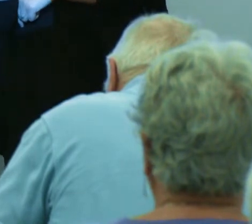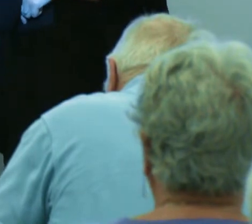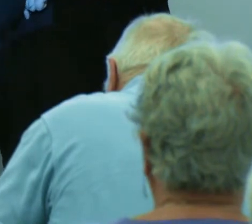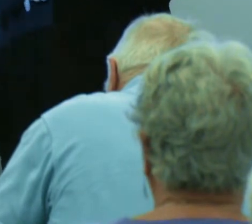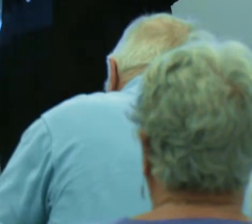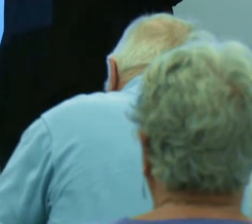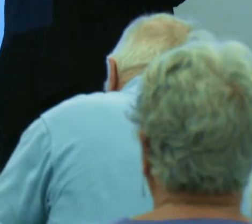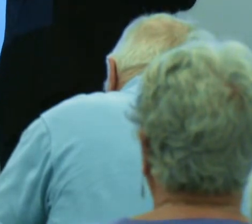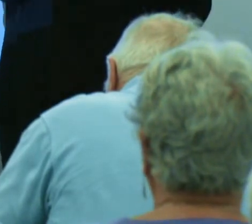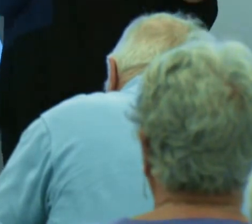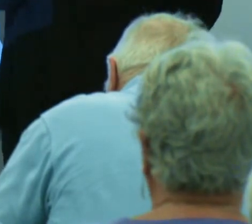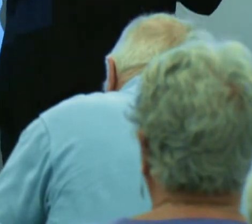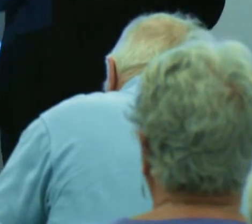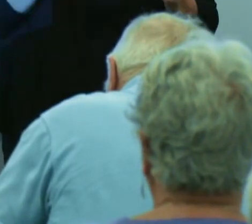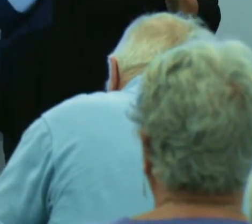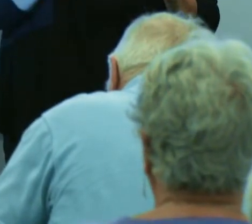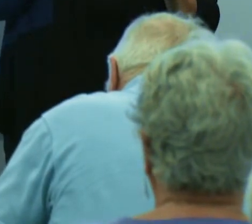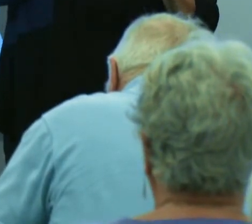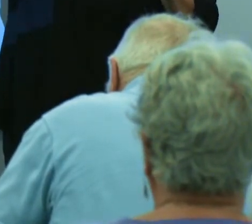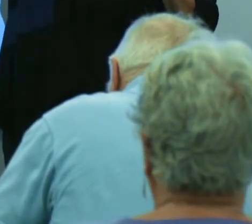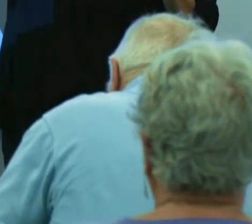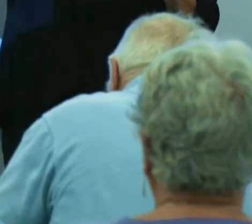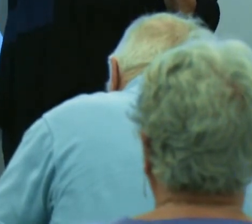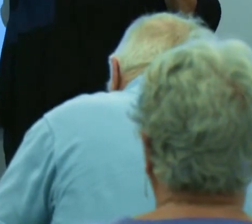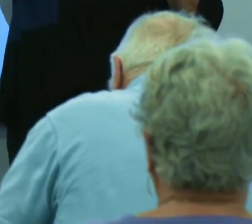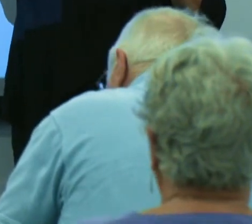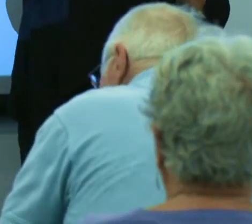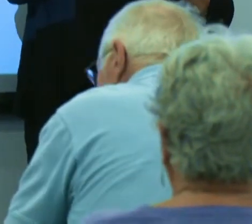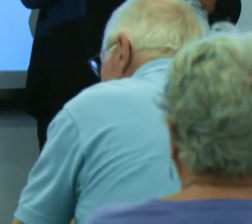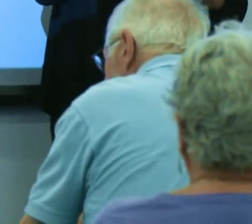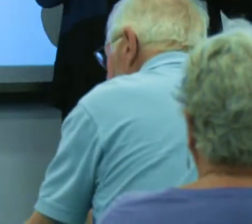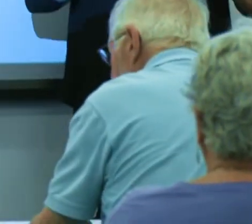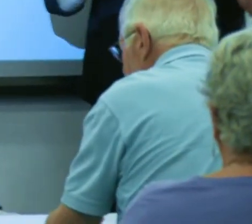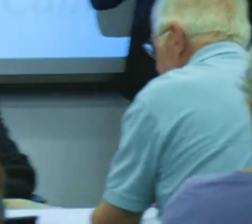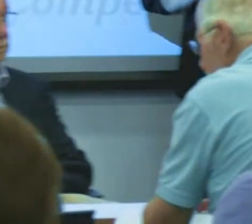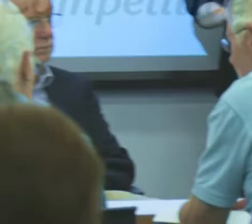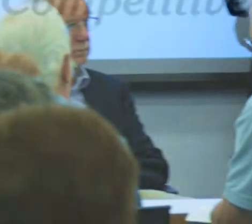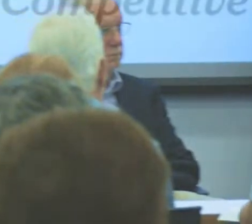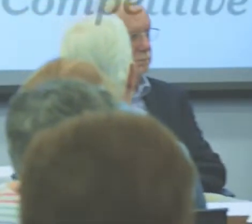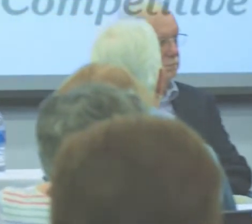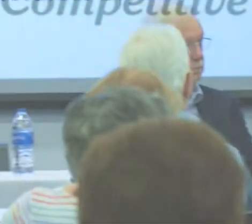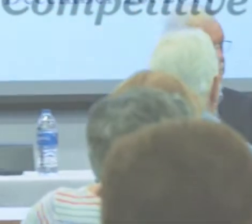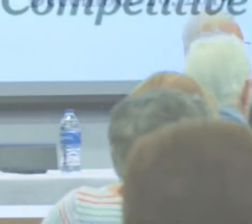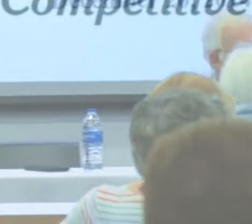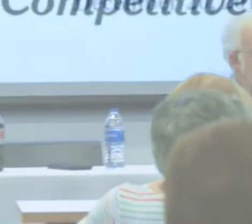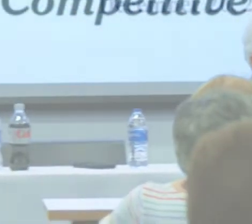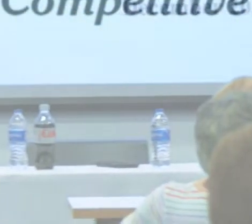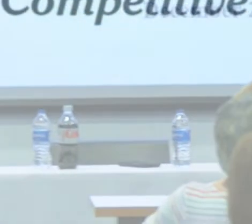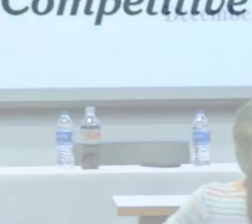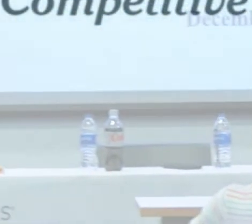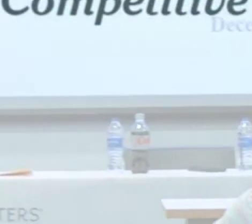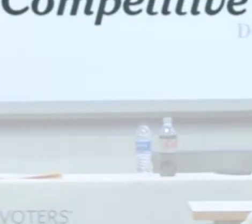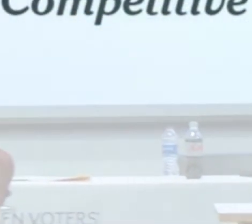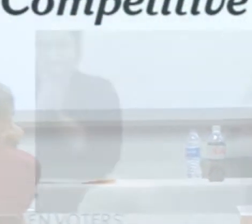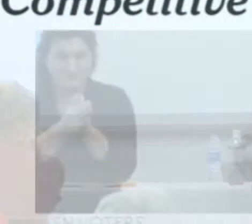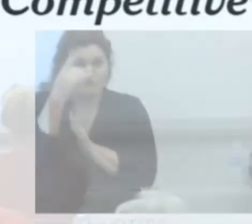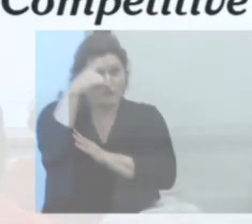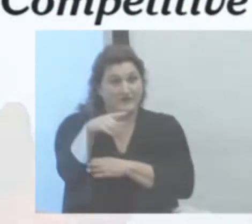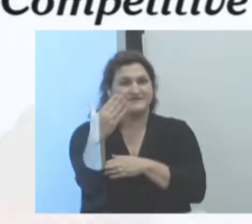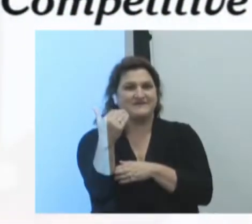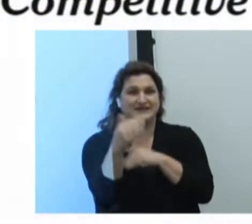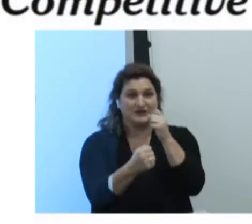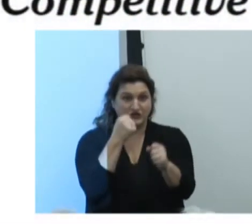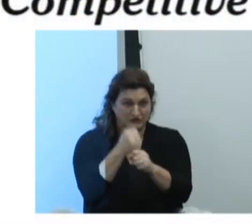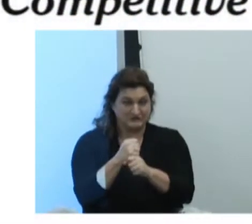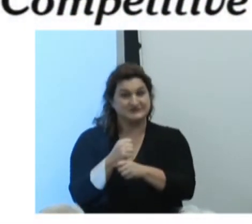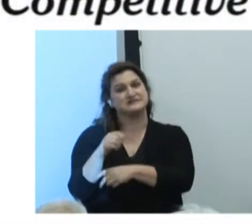Action Money and Politics Project for 15 years. In 2006, Catherine received the Spirit